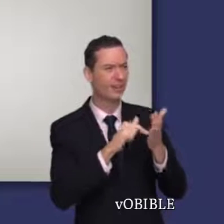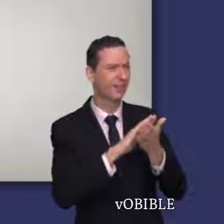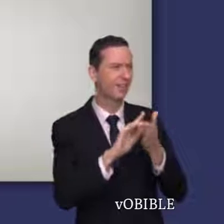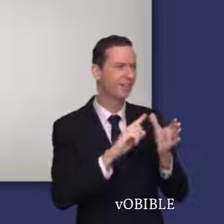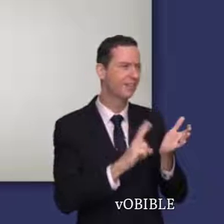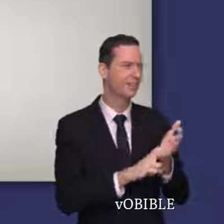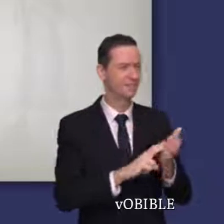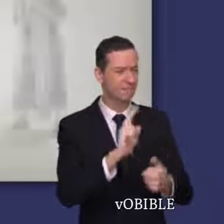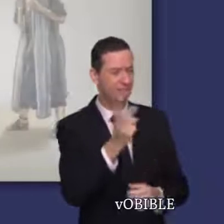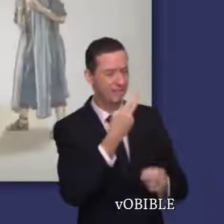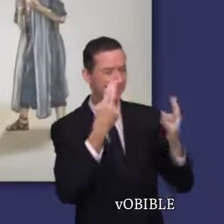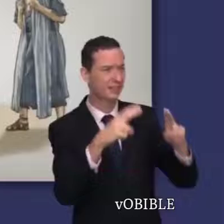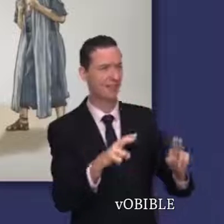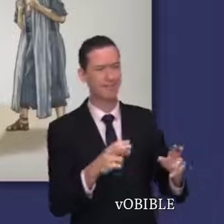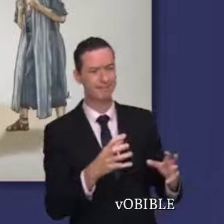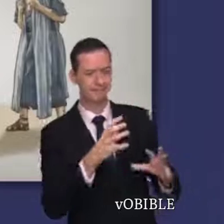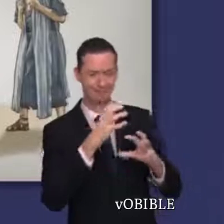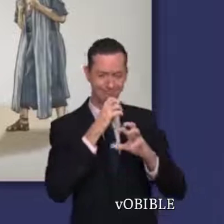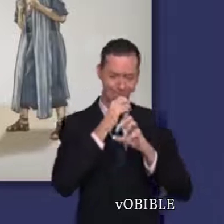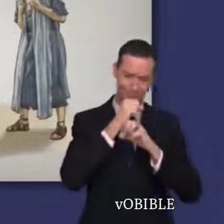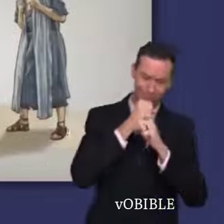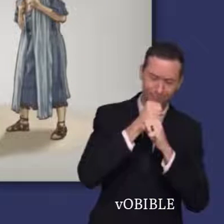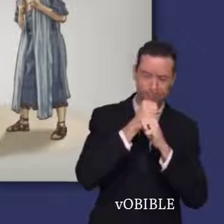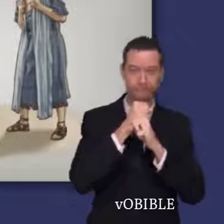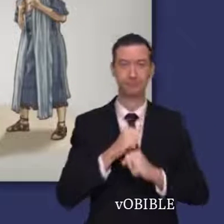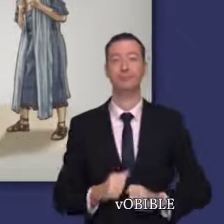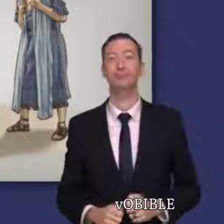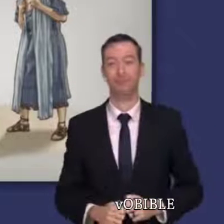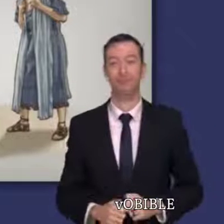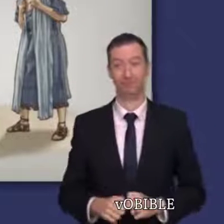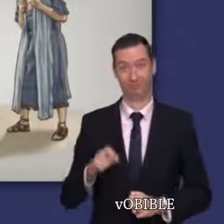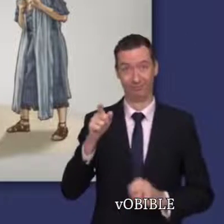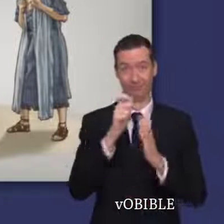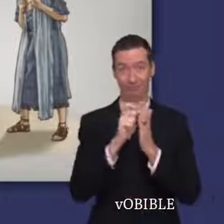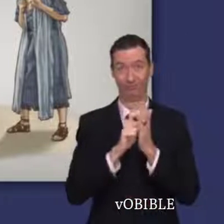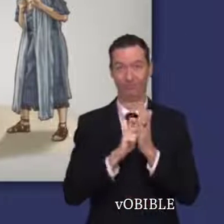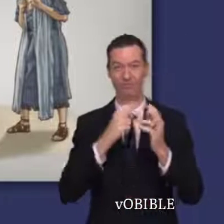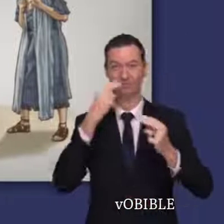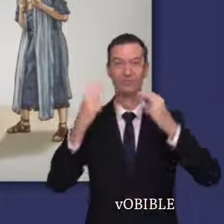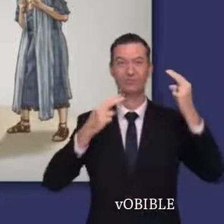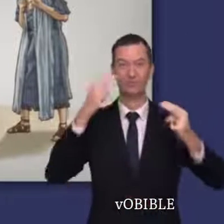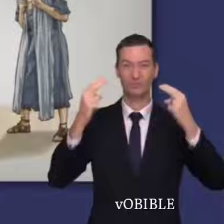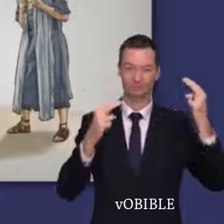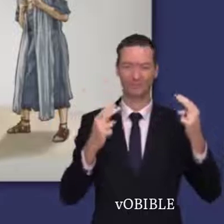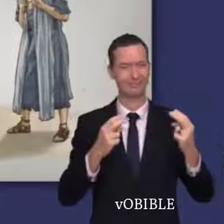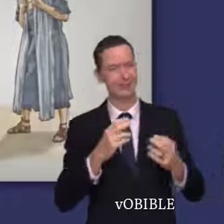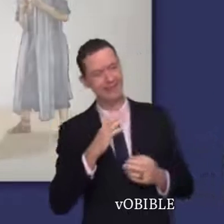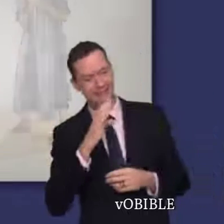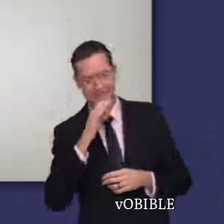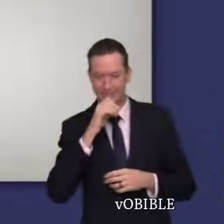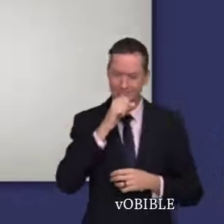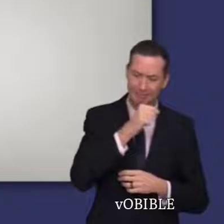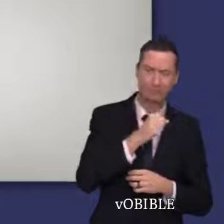In chapter 1, David receives tragic news. Saul and his son Jonathan have died in battle.